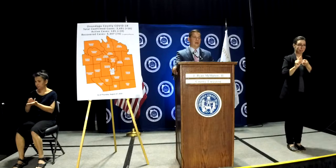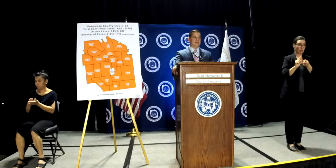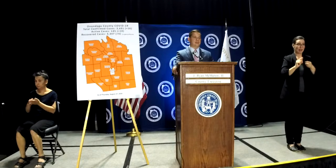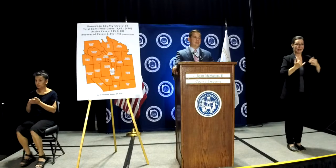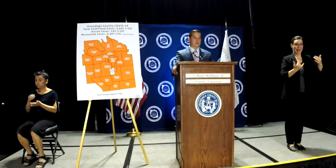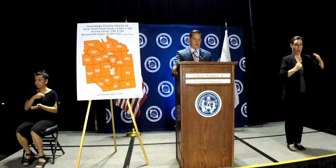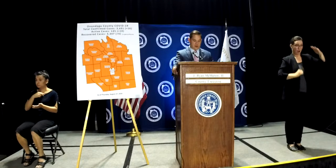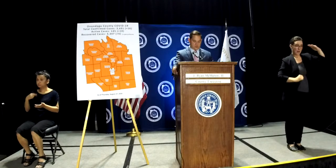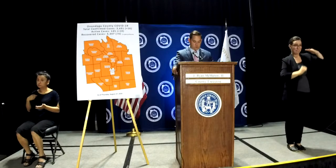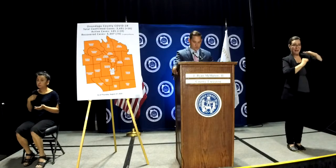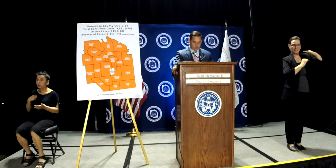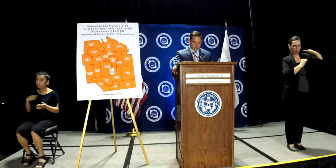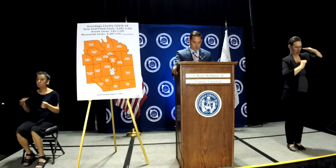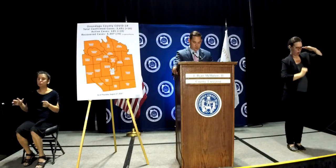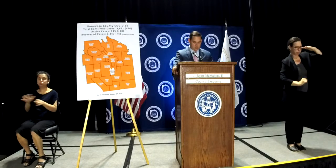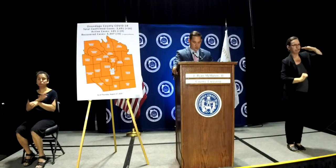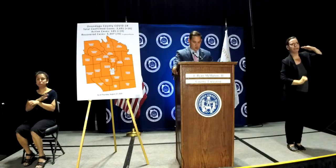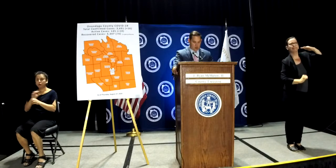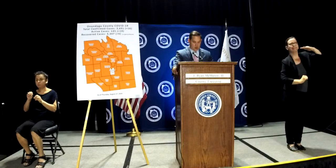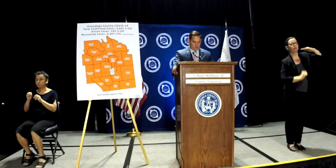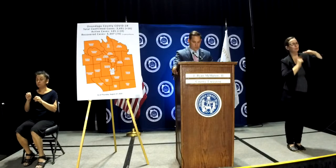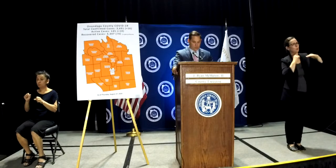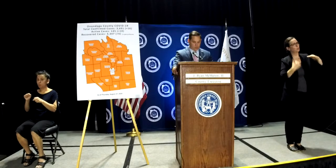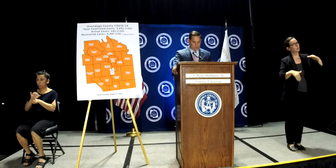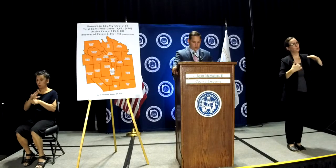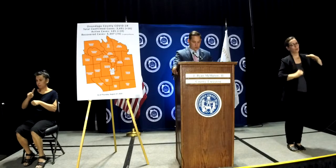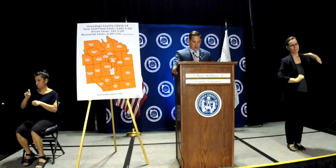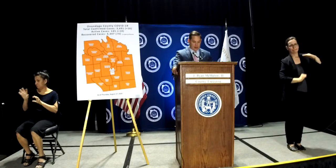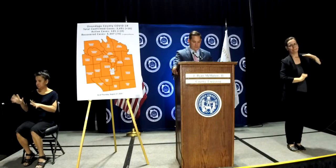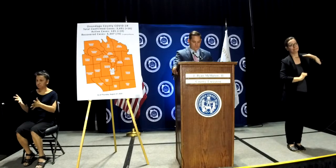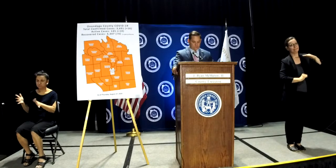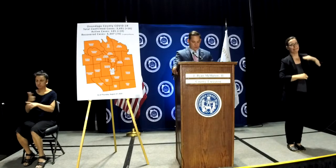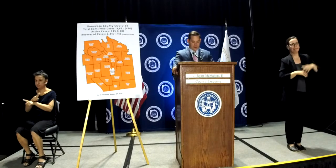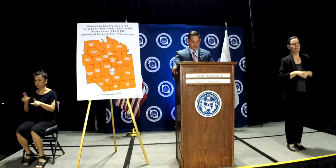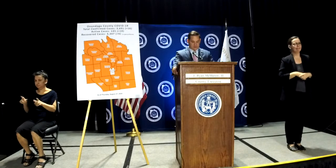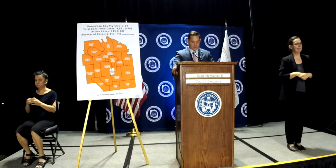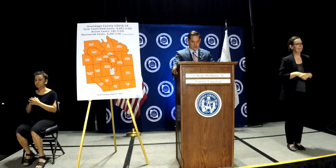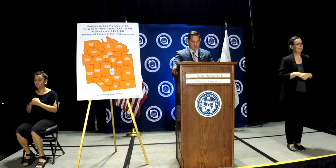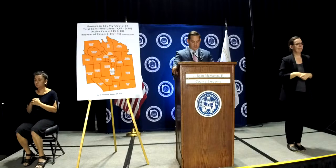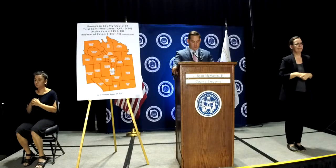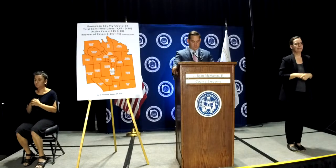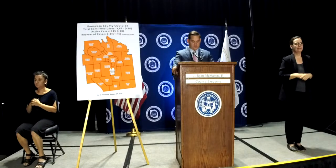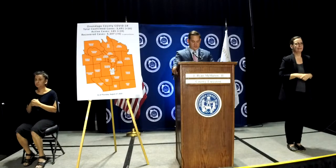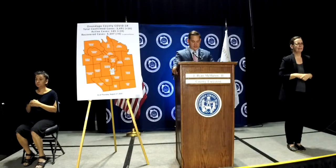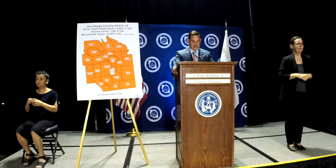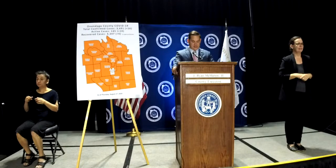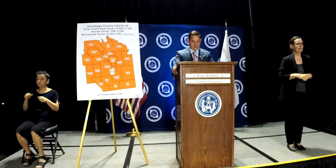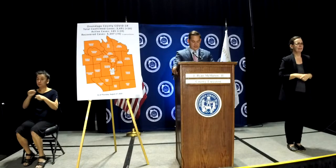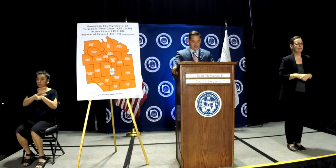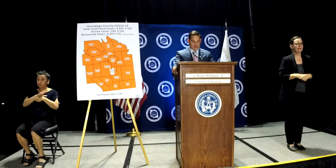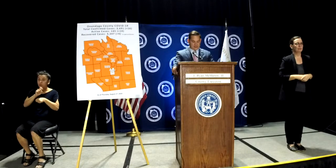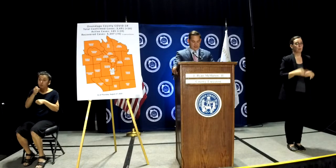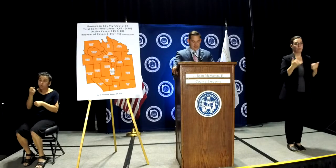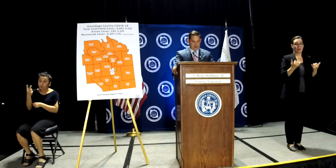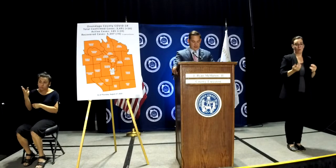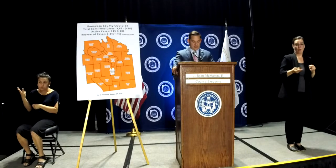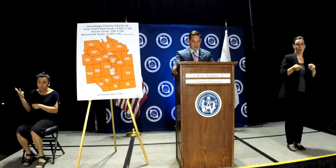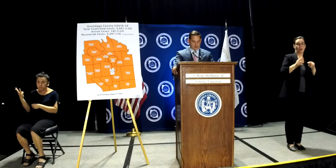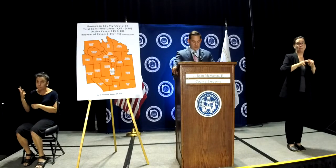to COVID-19 in our hospitals. Looking at positive cases are up 16